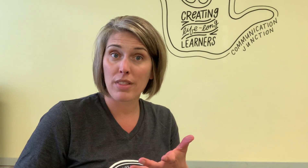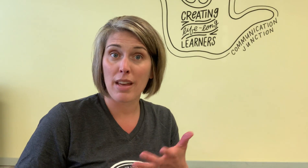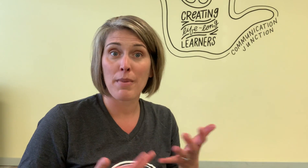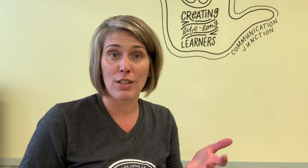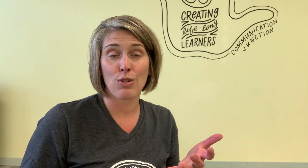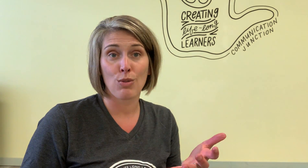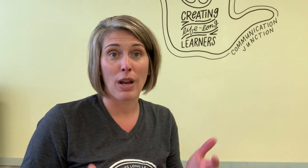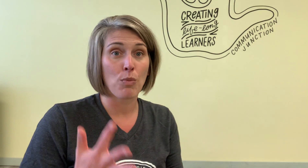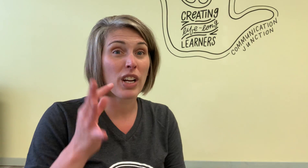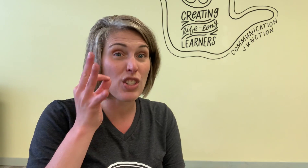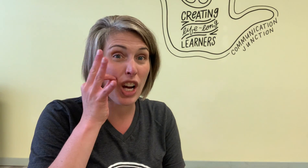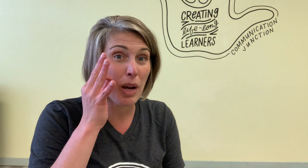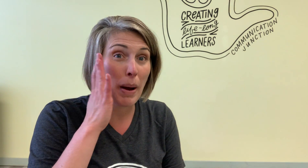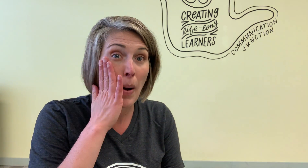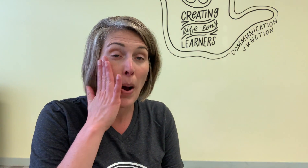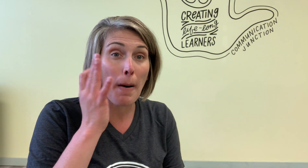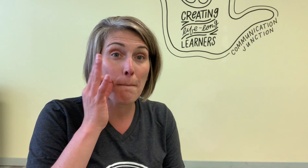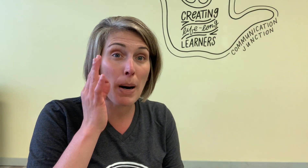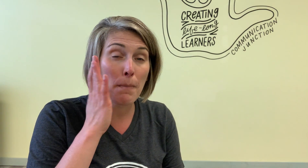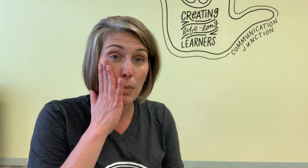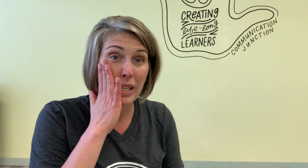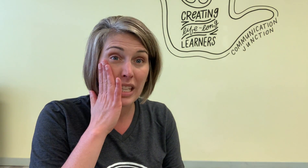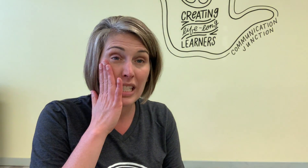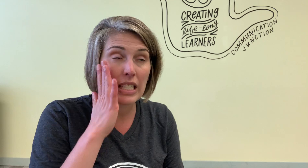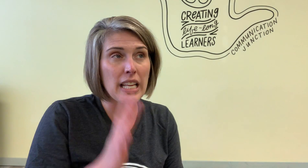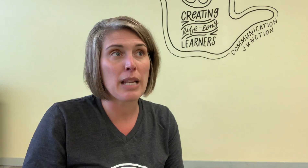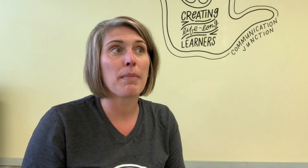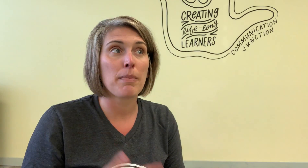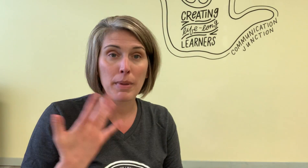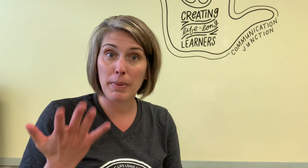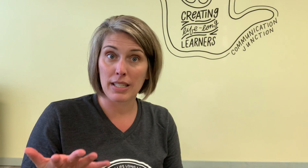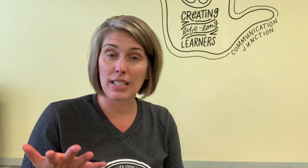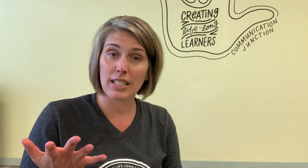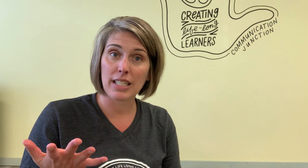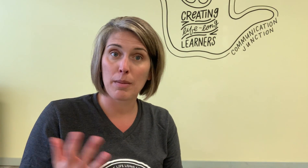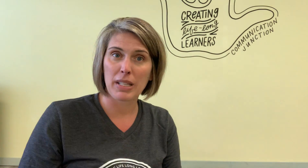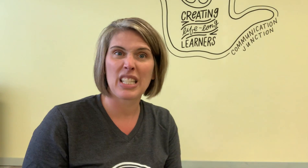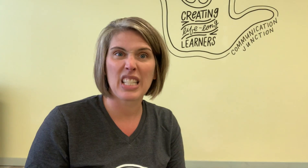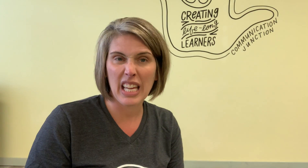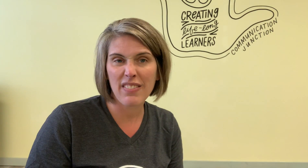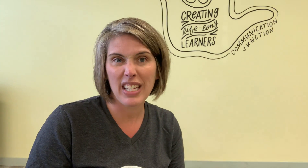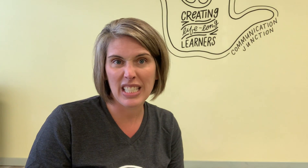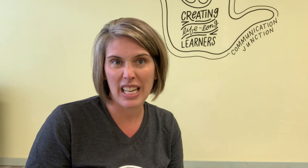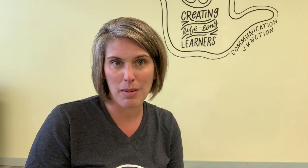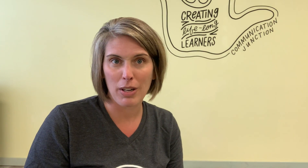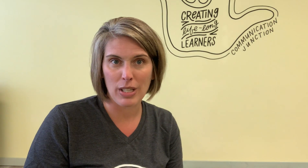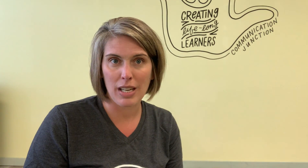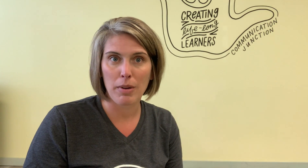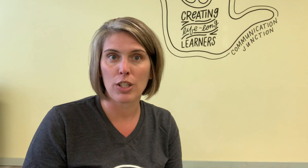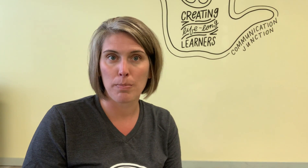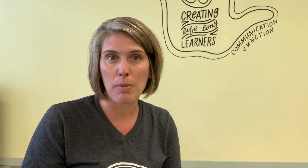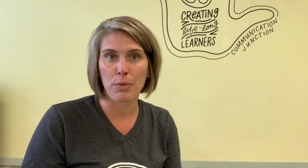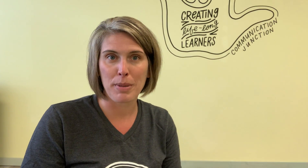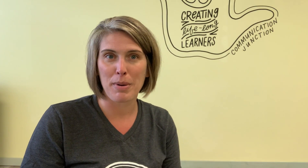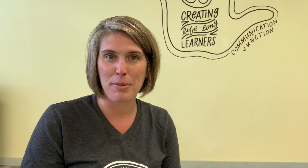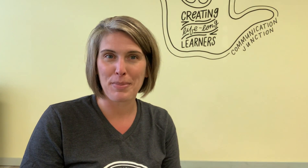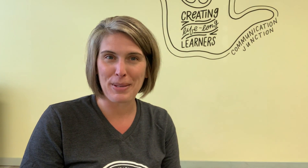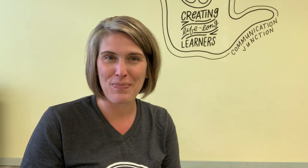them and do the rhyme. We're gonna talk about bumblebees, and it might be best to stand up because it's kind of like teddy bear. It's bumblebee. All